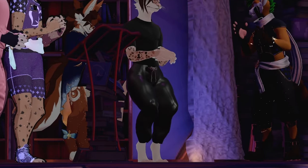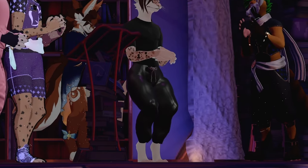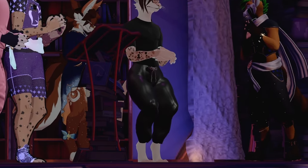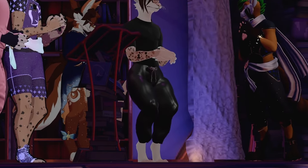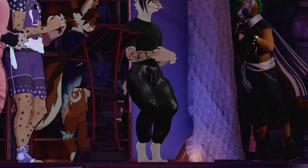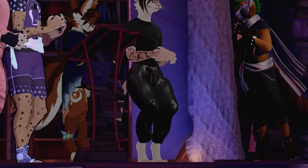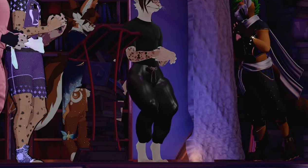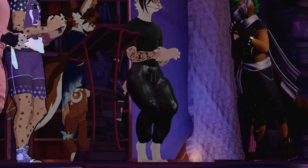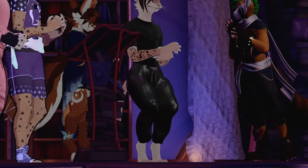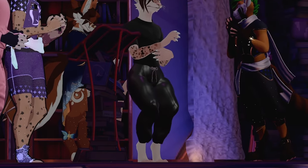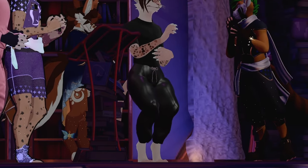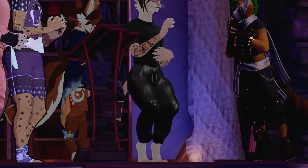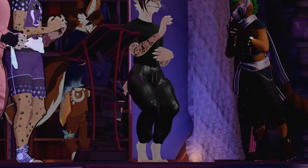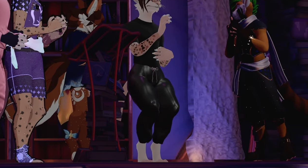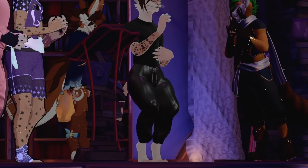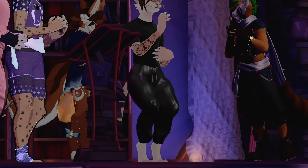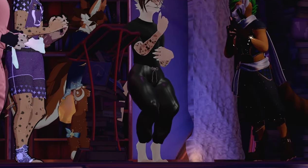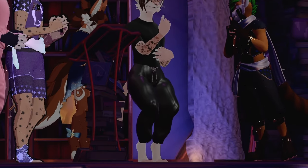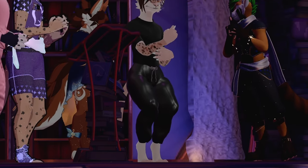Somebody asked,